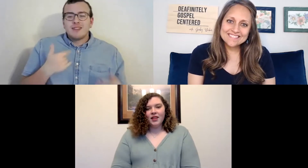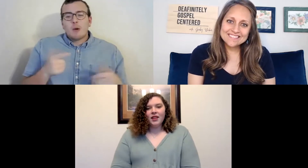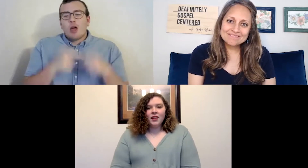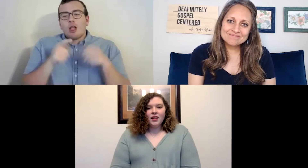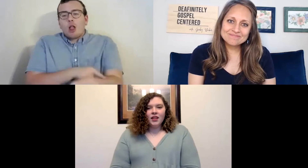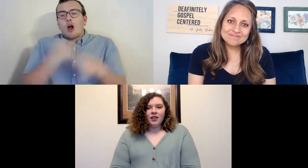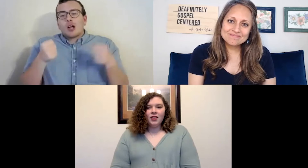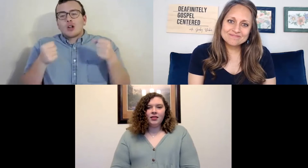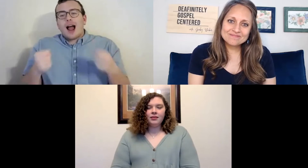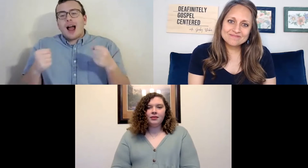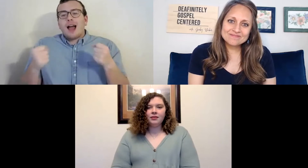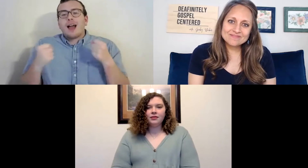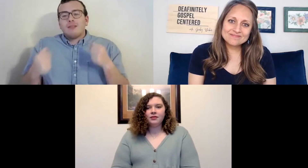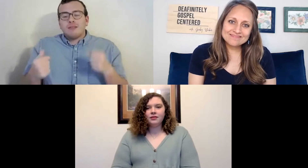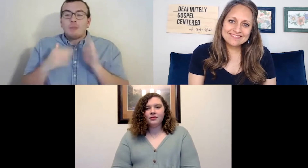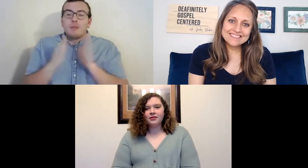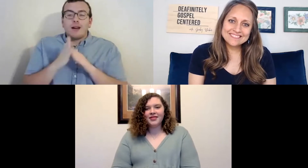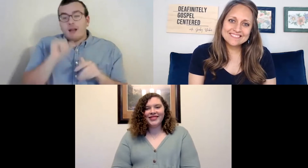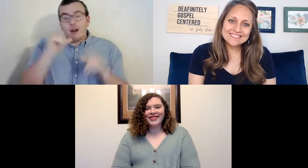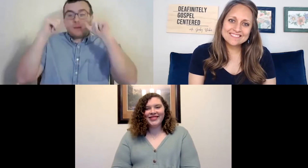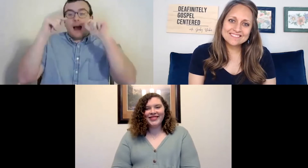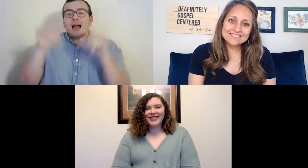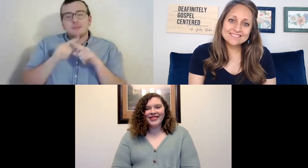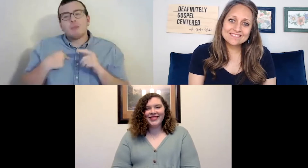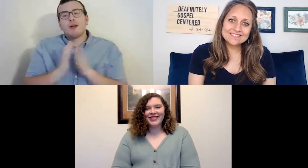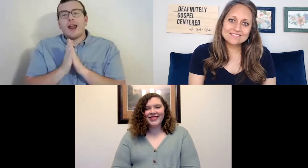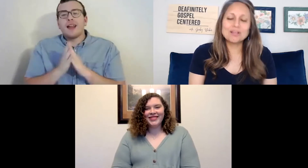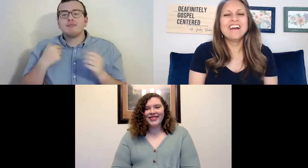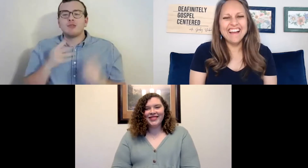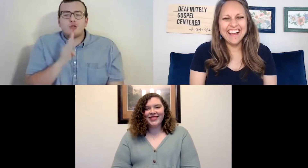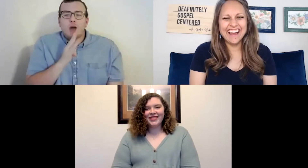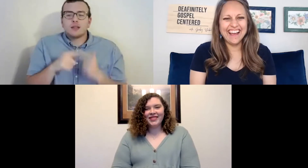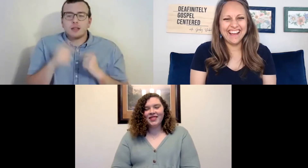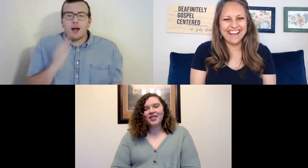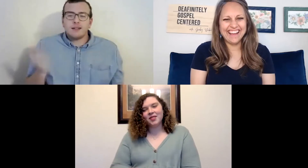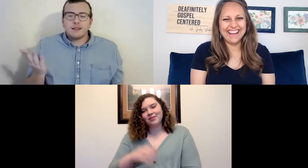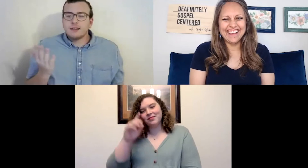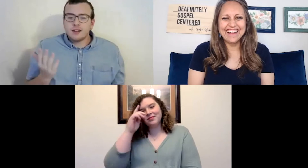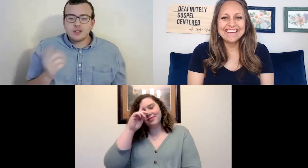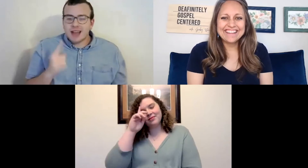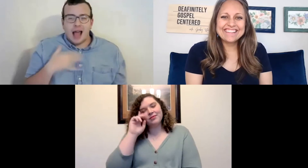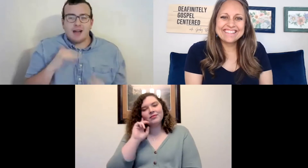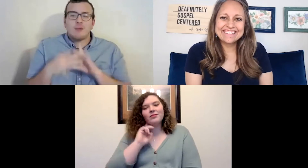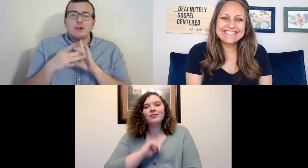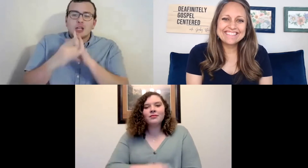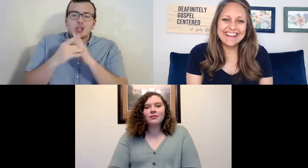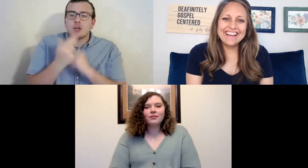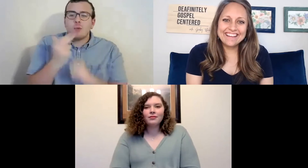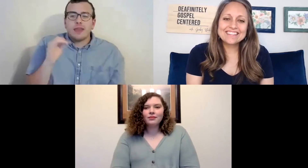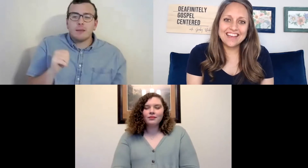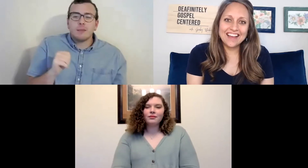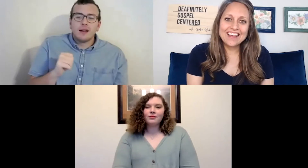long drives, I really close my eyes. I don't close my eyes, I should say, because I'm driving, but like I'll spend time in prayer,